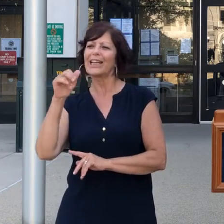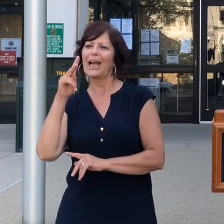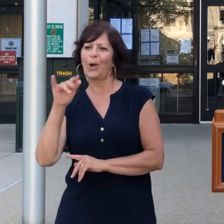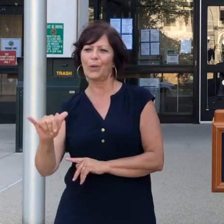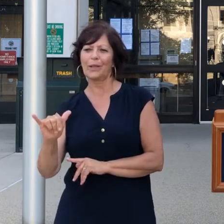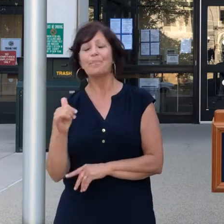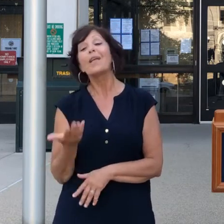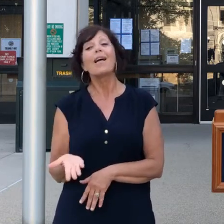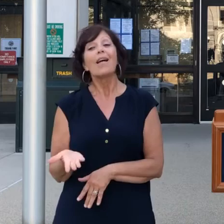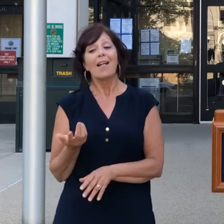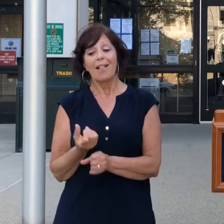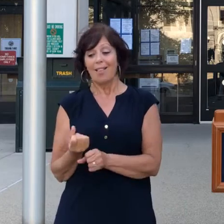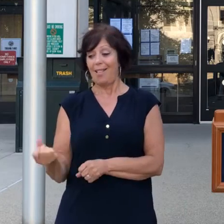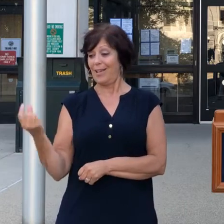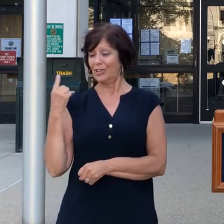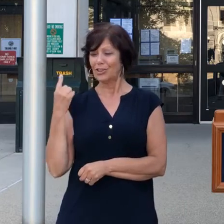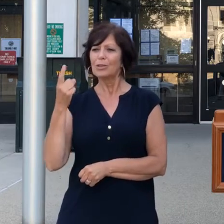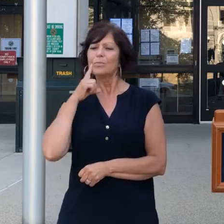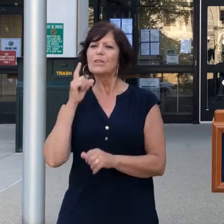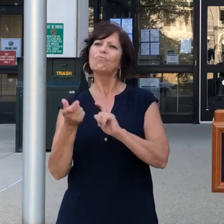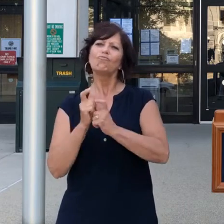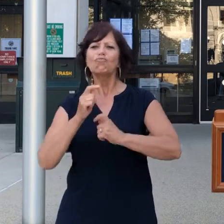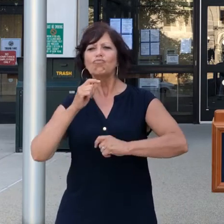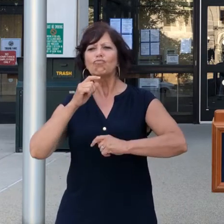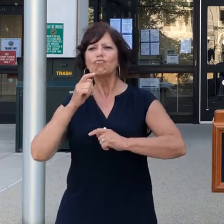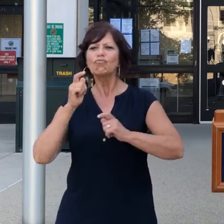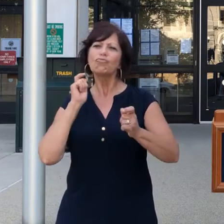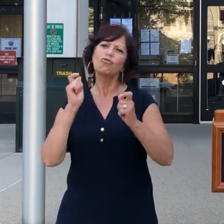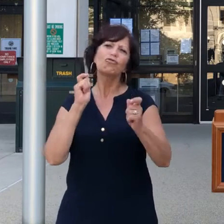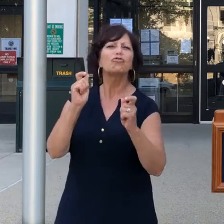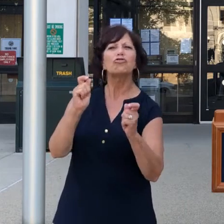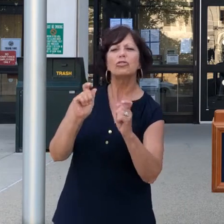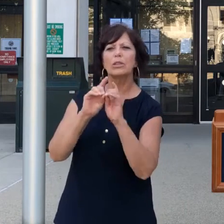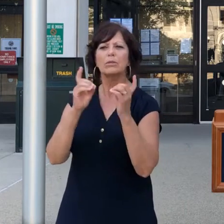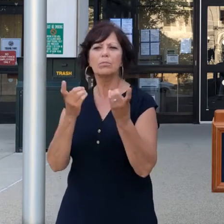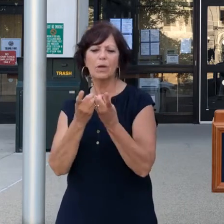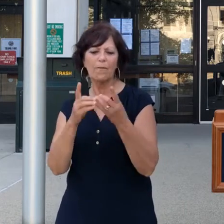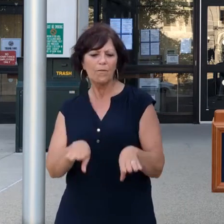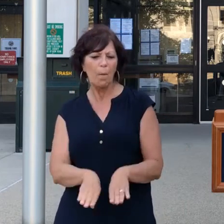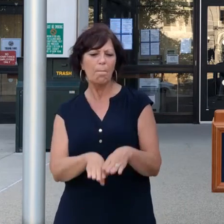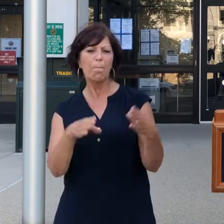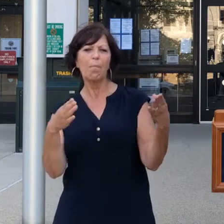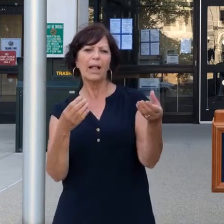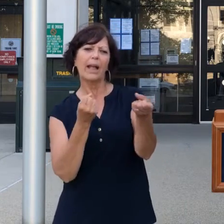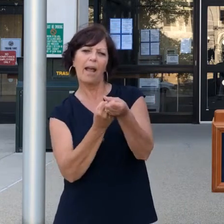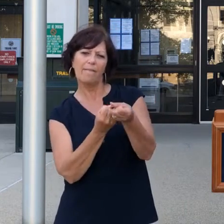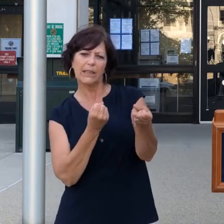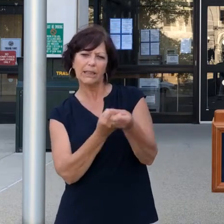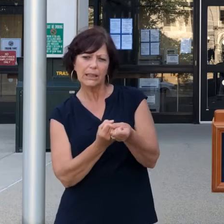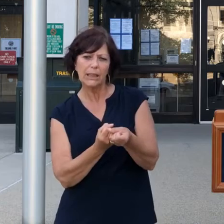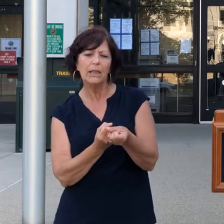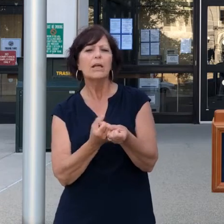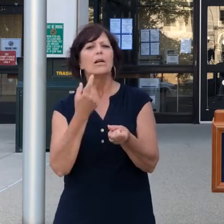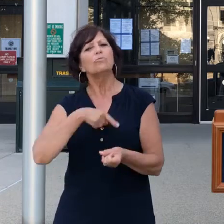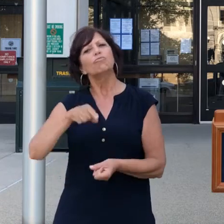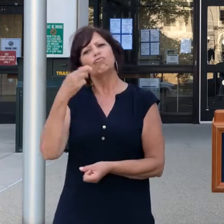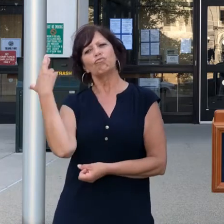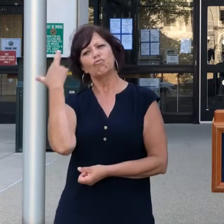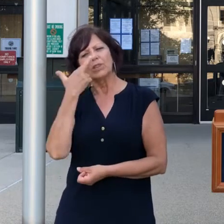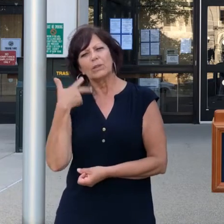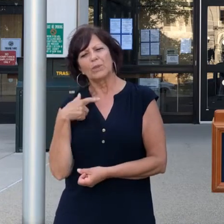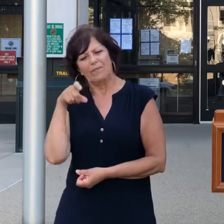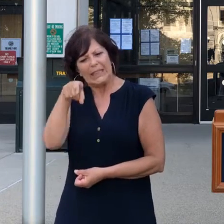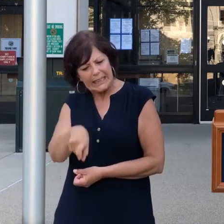year, as part of a restructuring with the Department of Public Advocacy, we realized that there was a